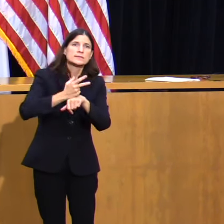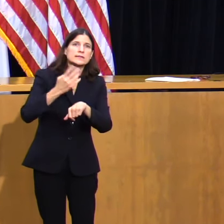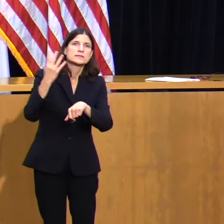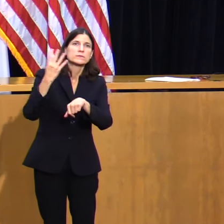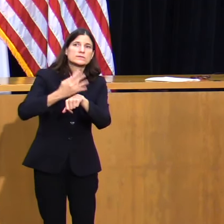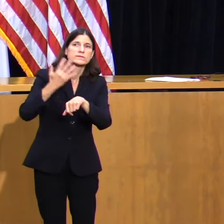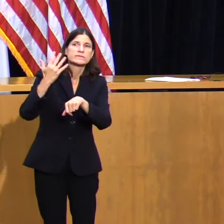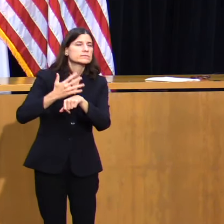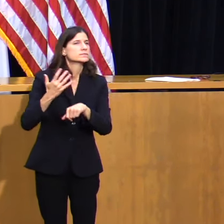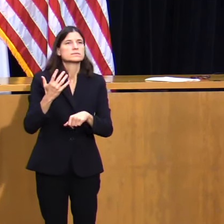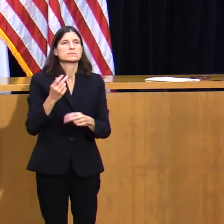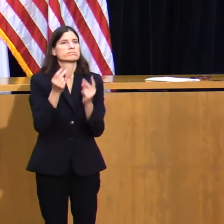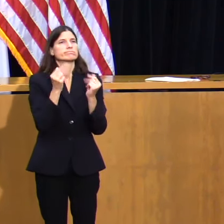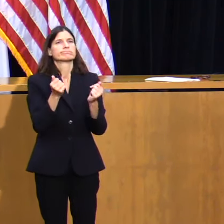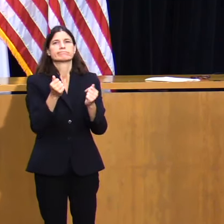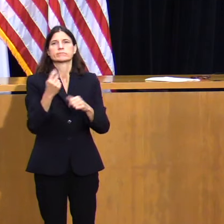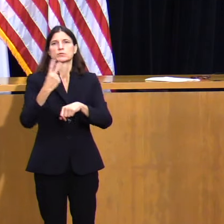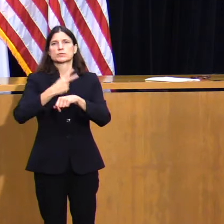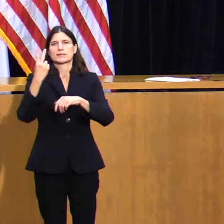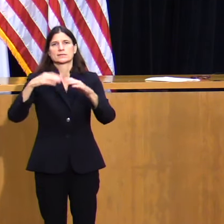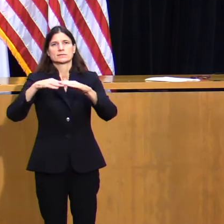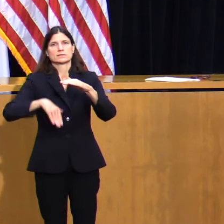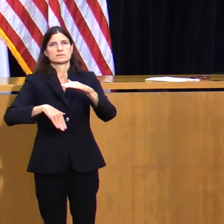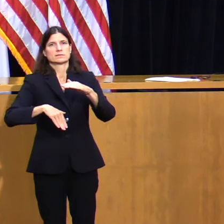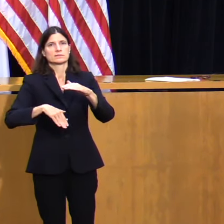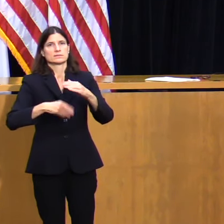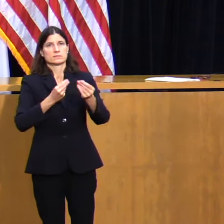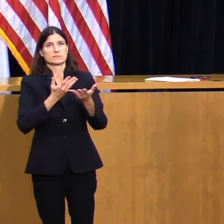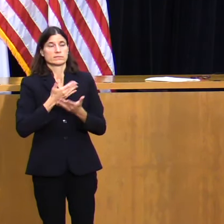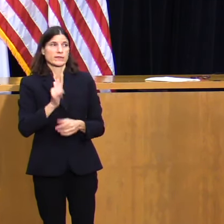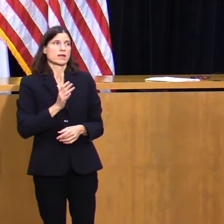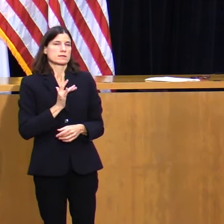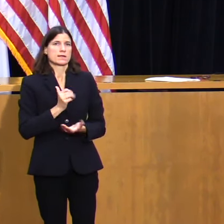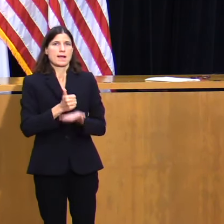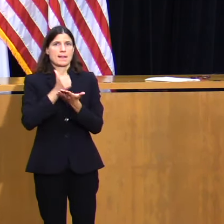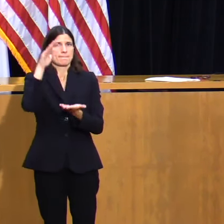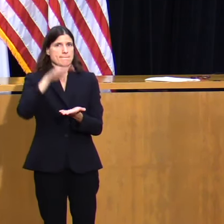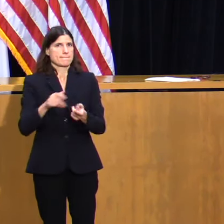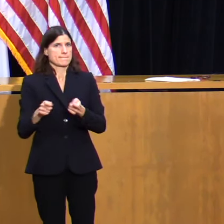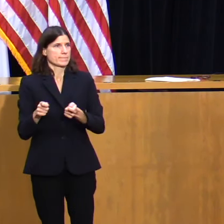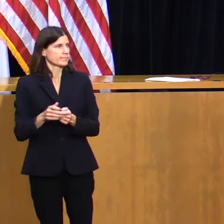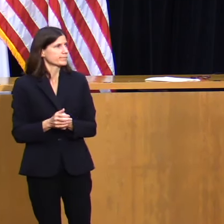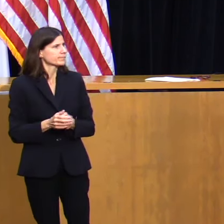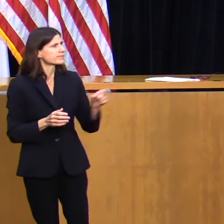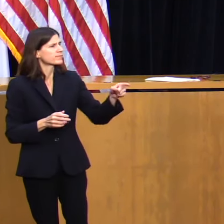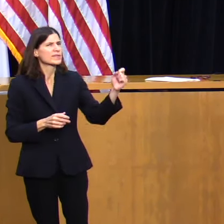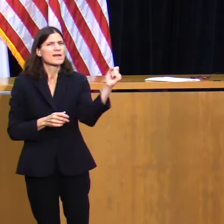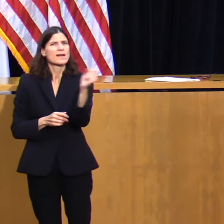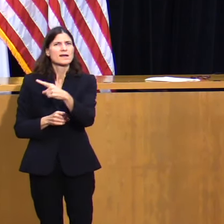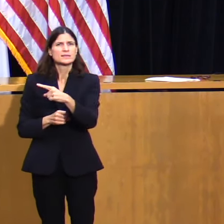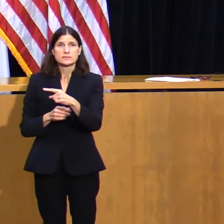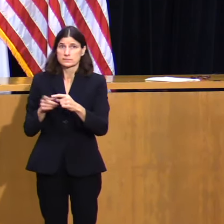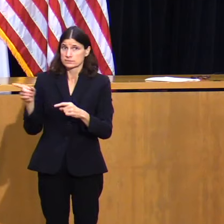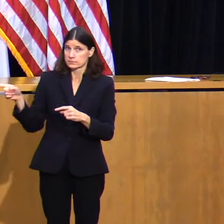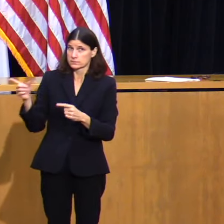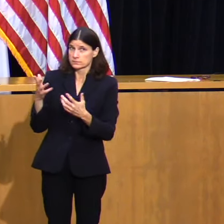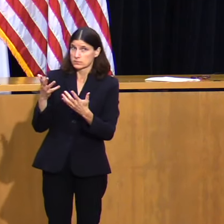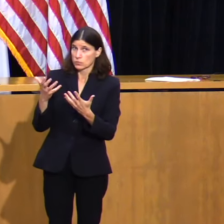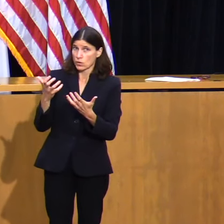the Broad capacity, also drove down the test result turnaround. And that's something you're expecting to keep going? Yeah, absolutely,